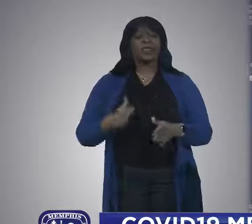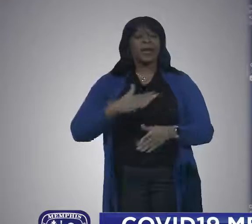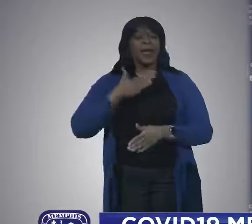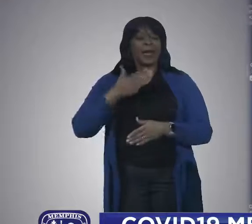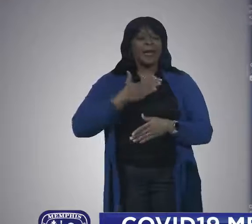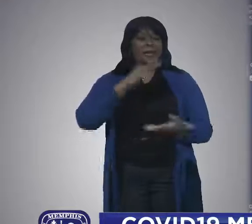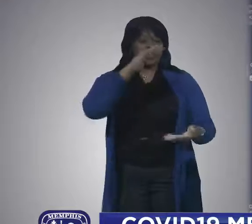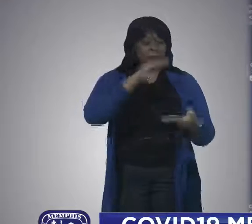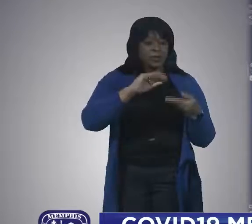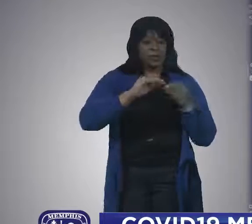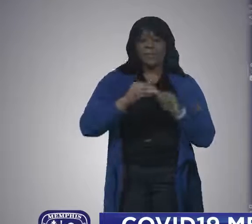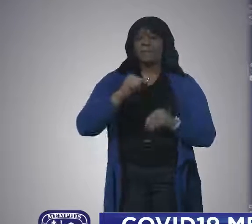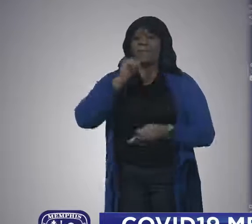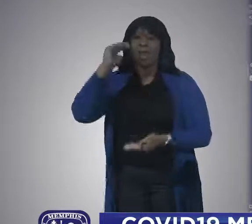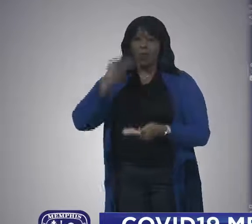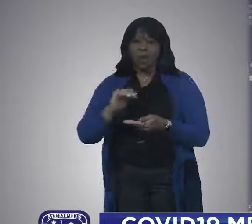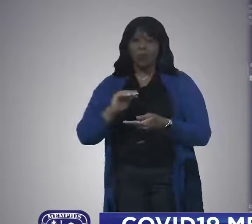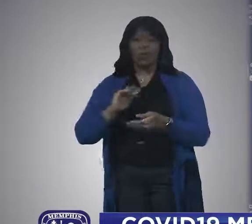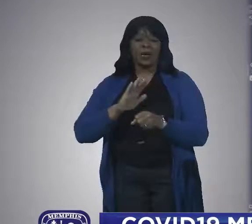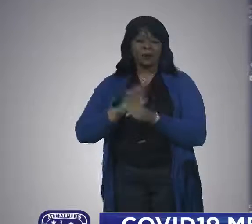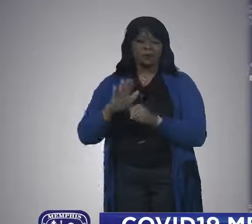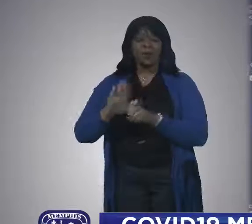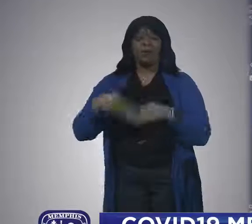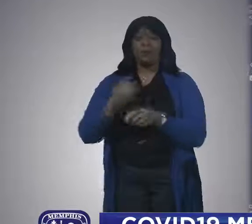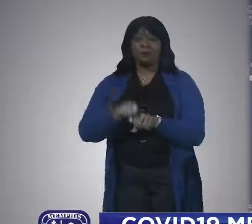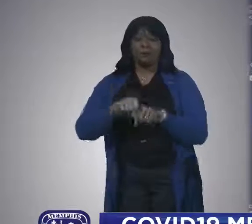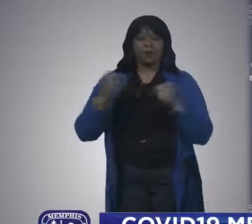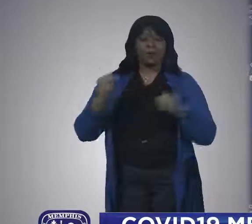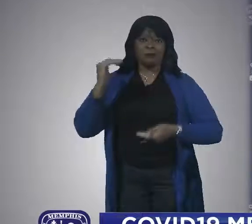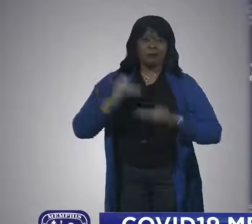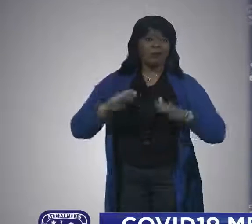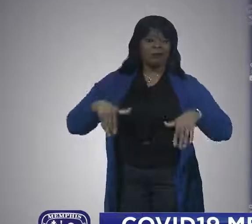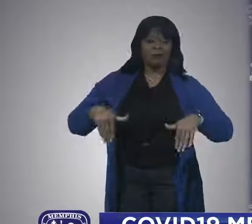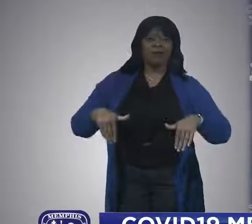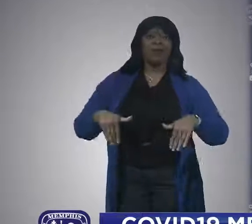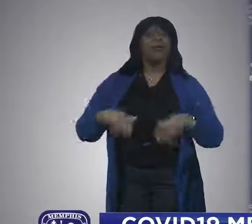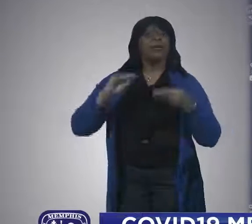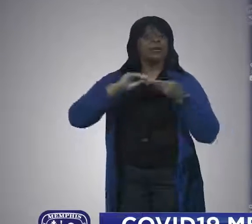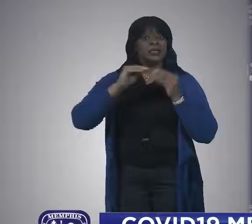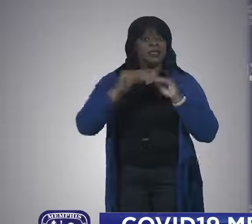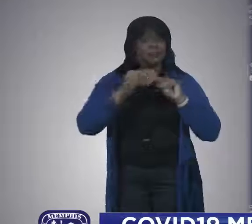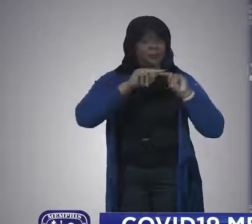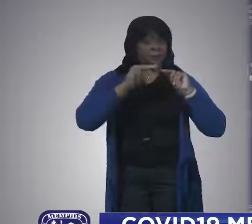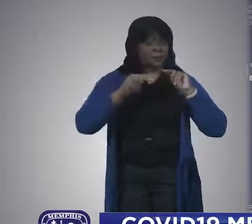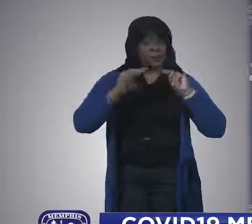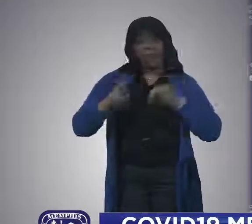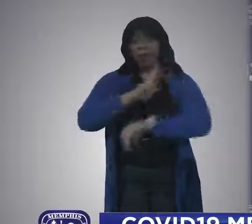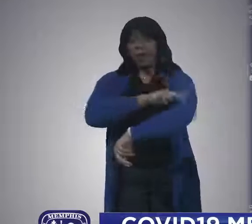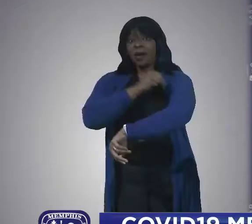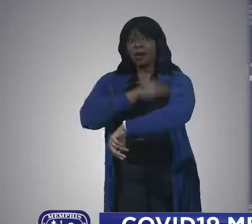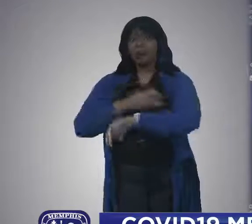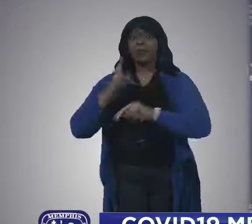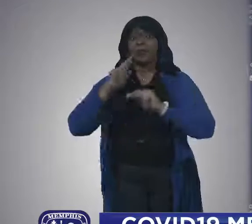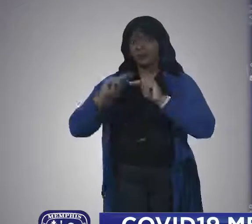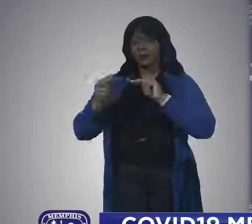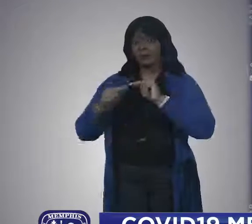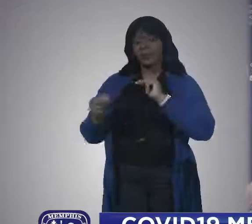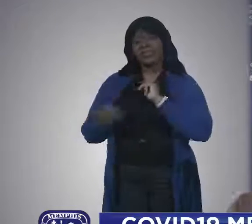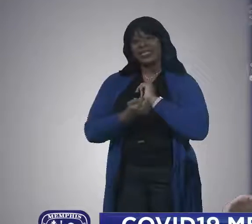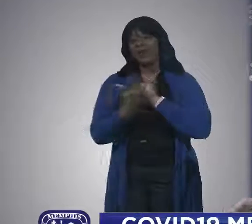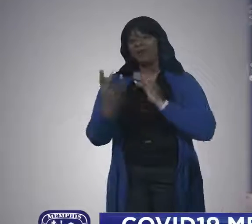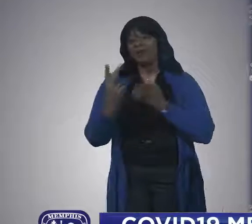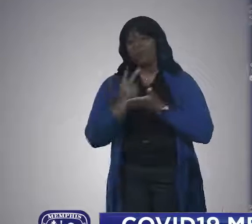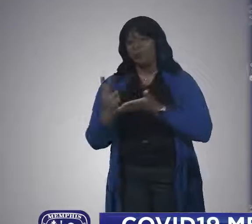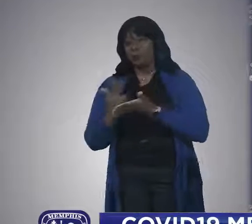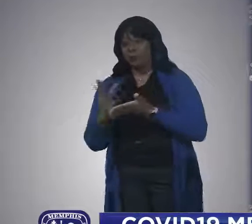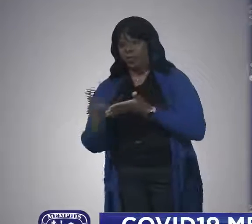for the reduction, but it's not low enough to give them a break yet. So as the case rate comes down, hospitalizations will follow several weeks